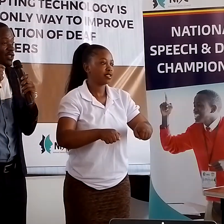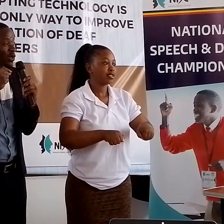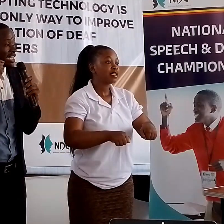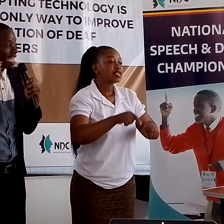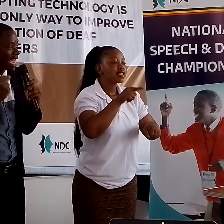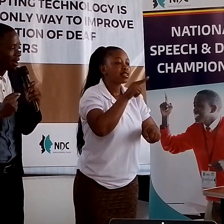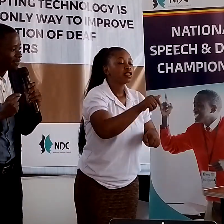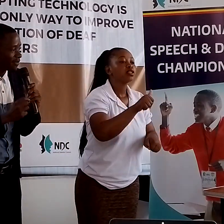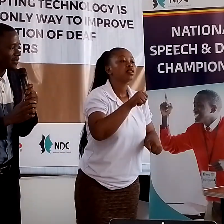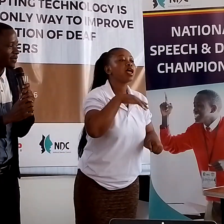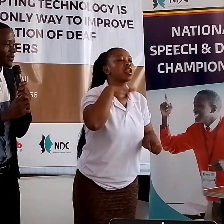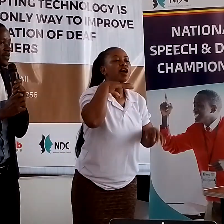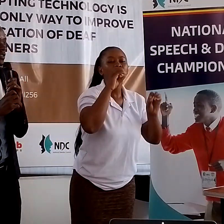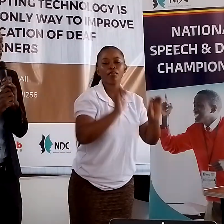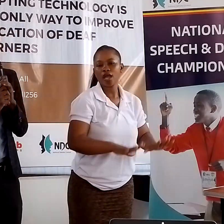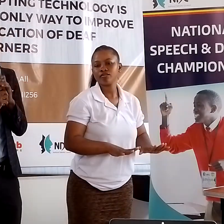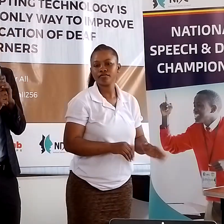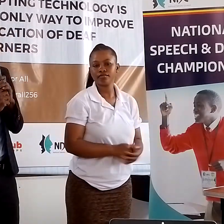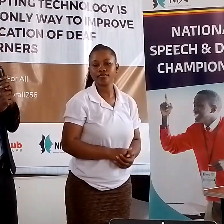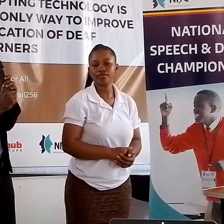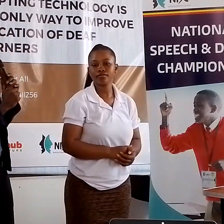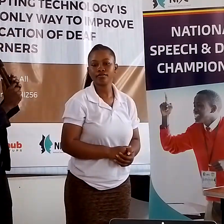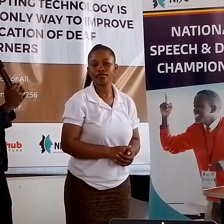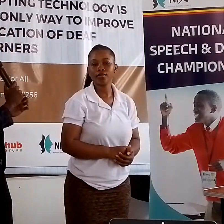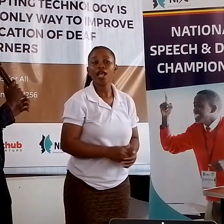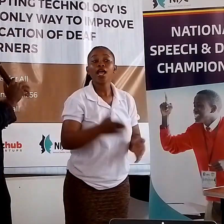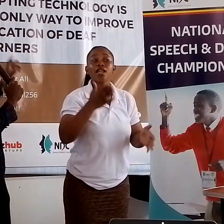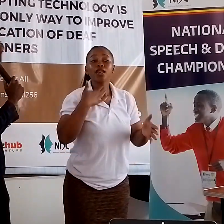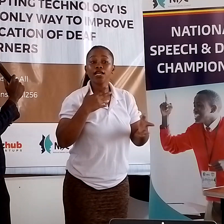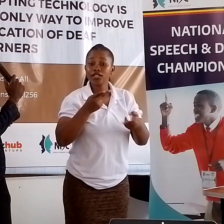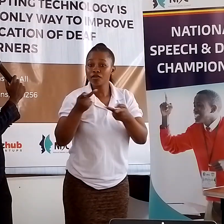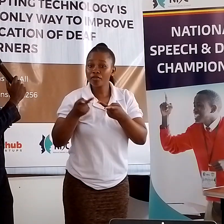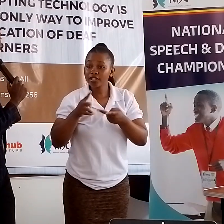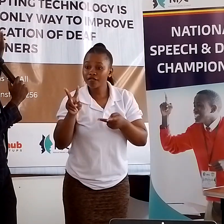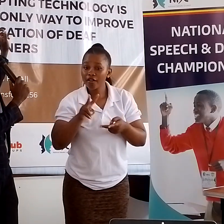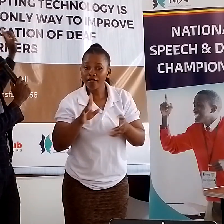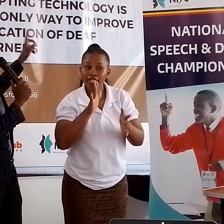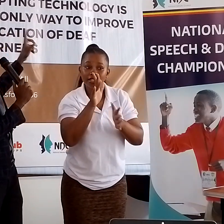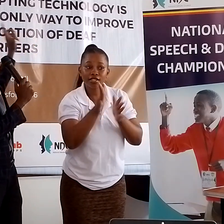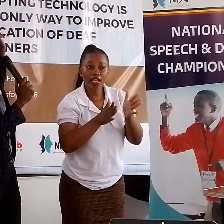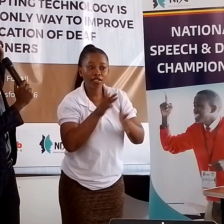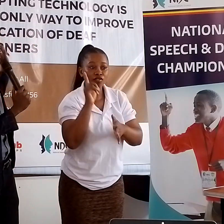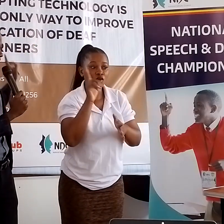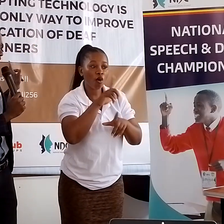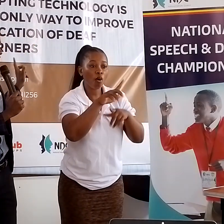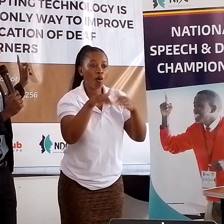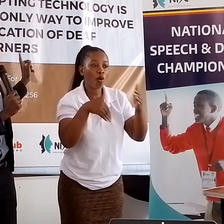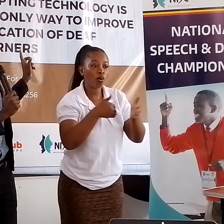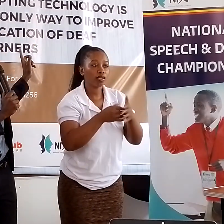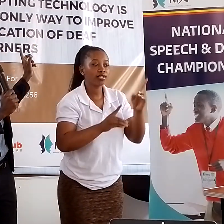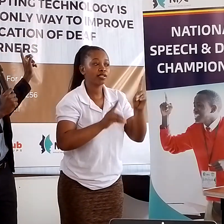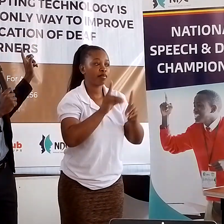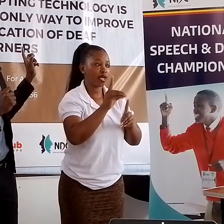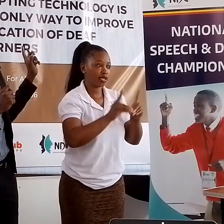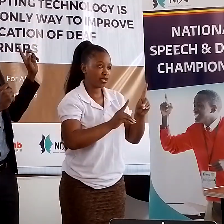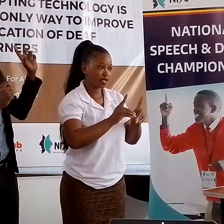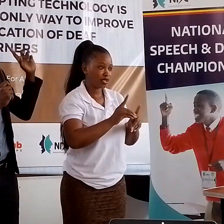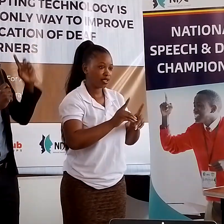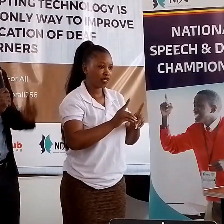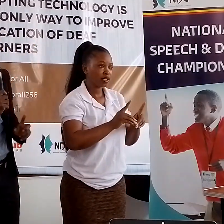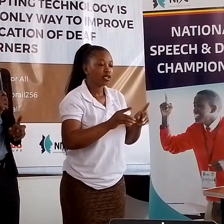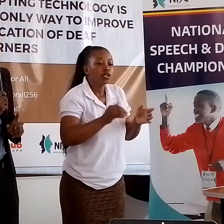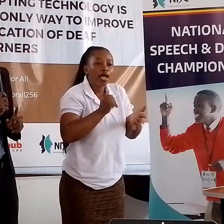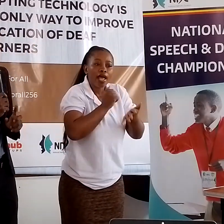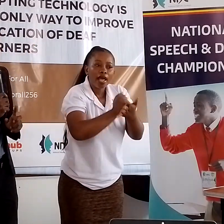that is not enough. You need spaces like Science for All debate